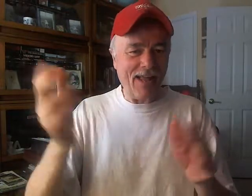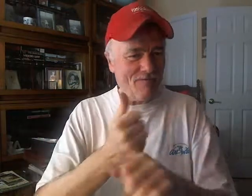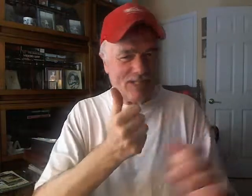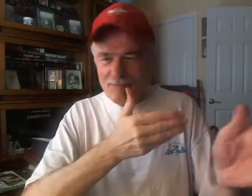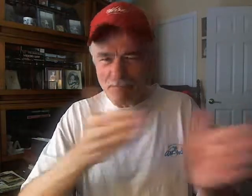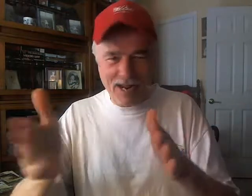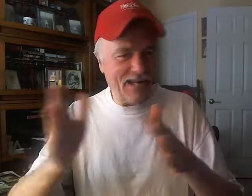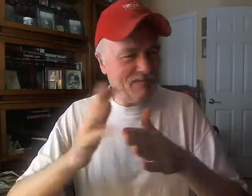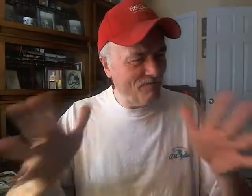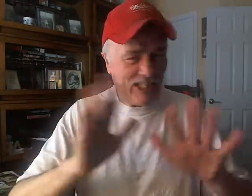every spring,